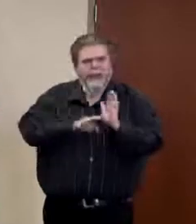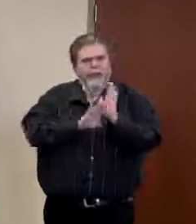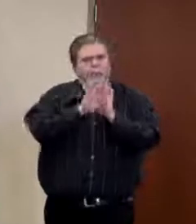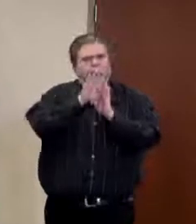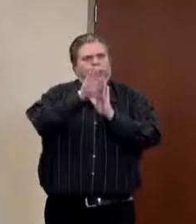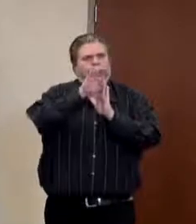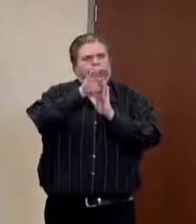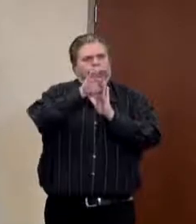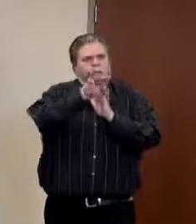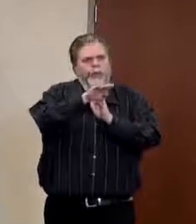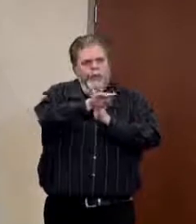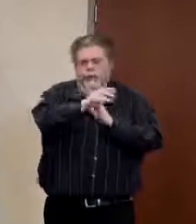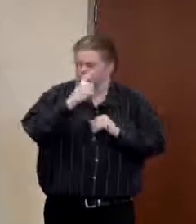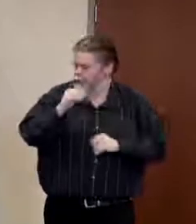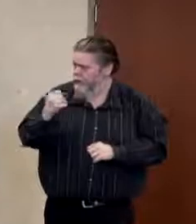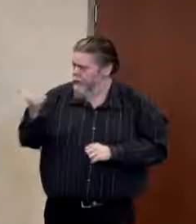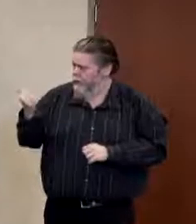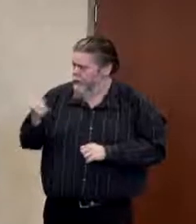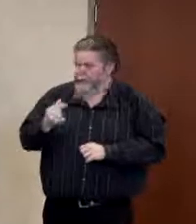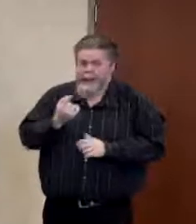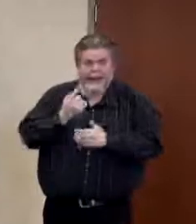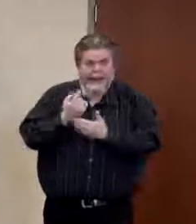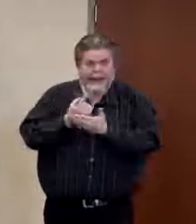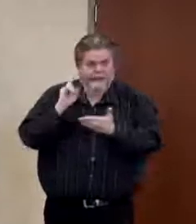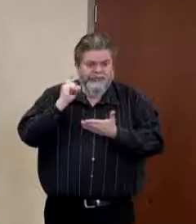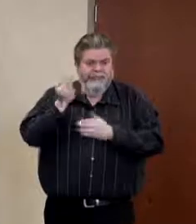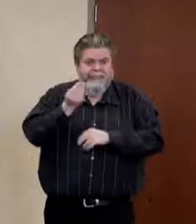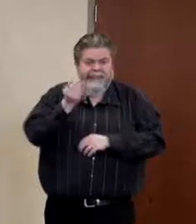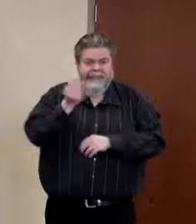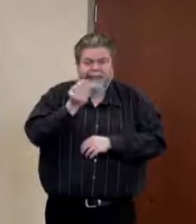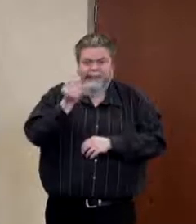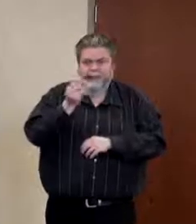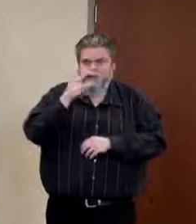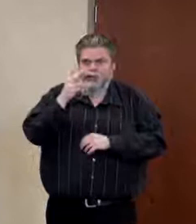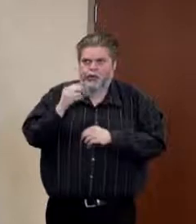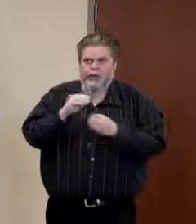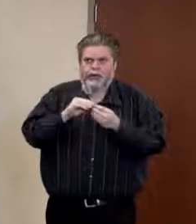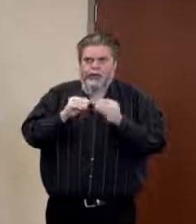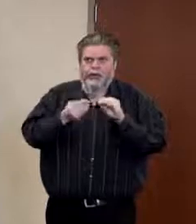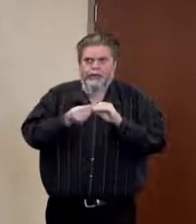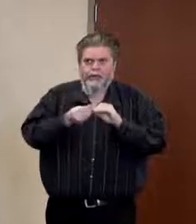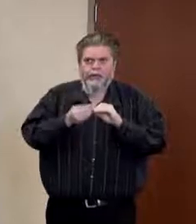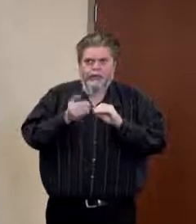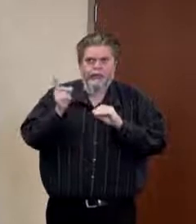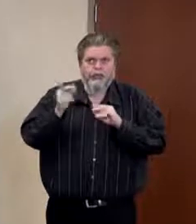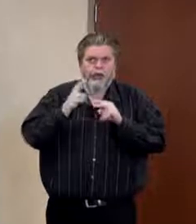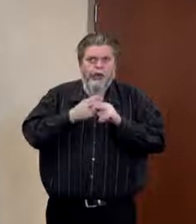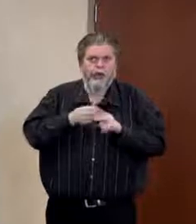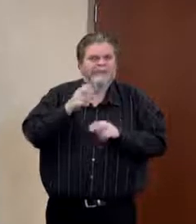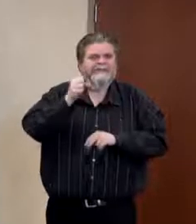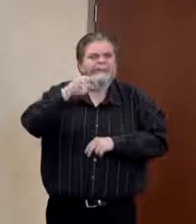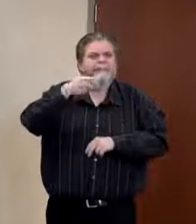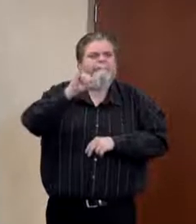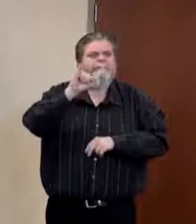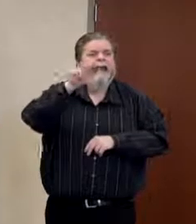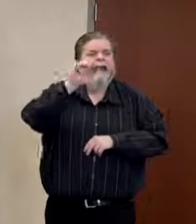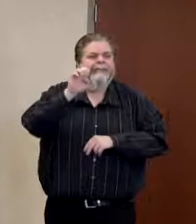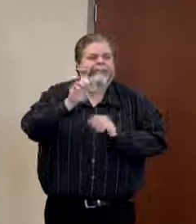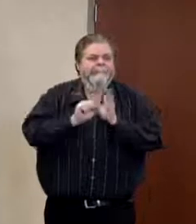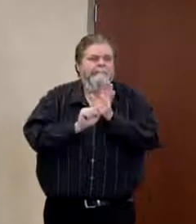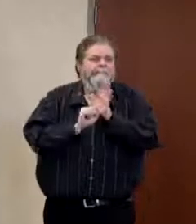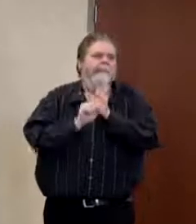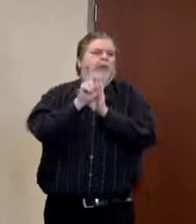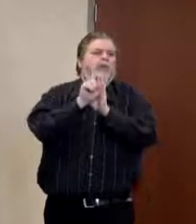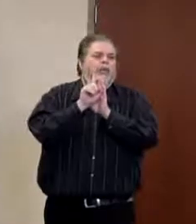the curve. And I know last week, I think it was last Monday, those numbers ended up, and you actually called it a spike. What you saw was a spike. Now